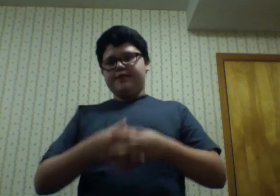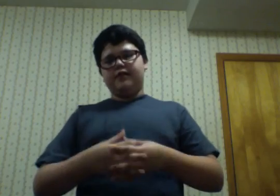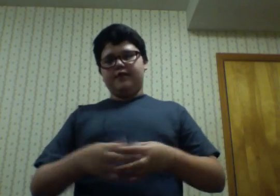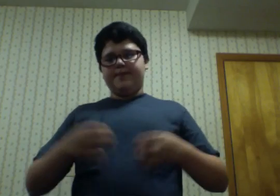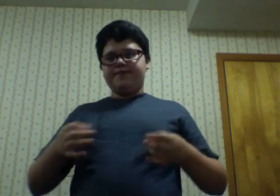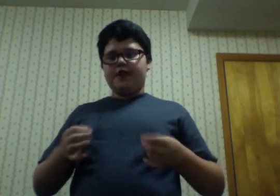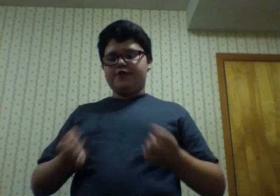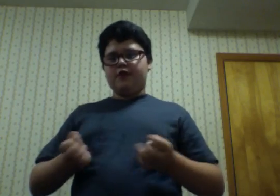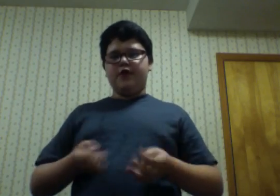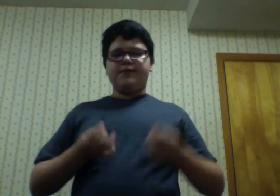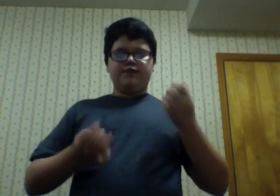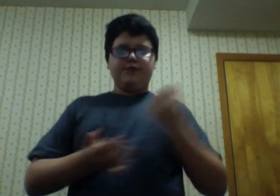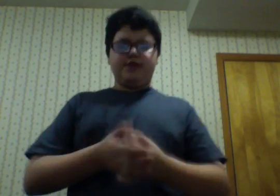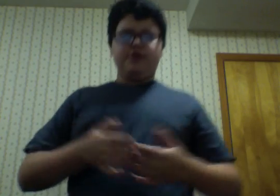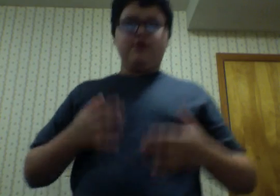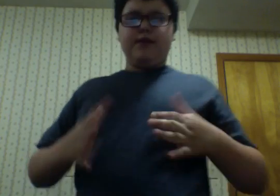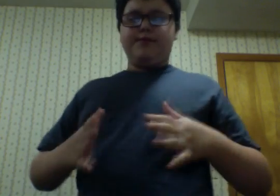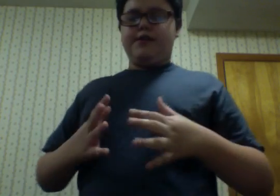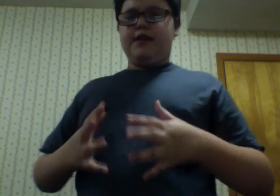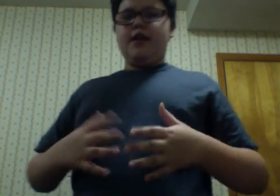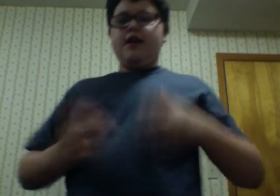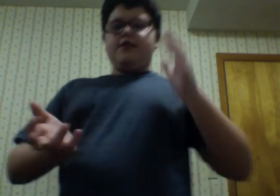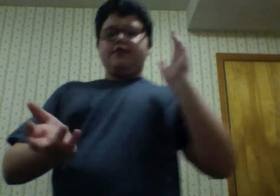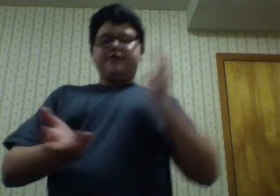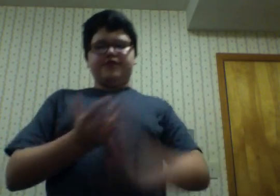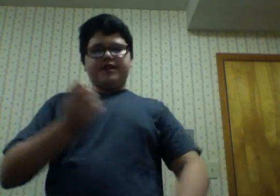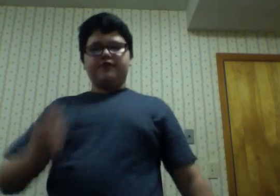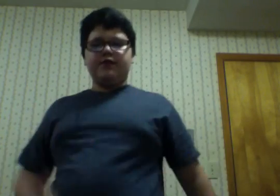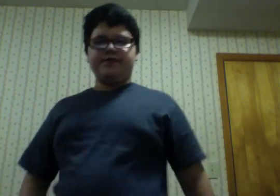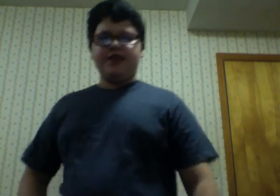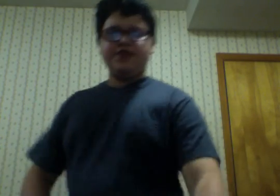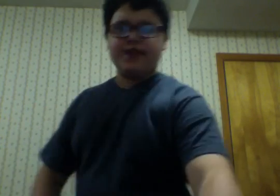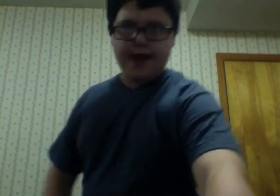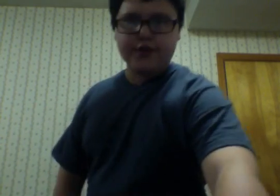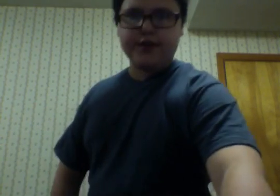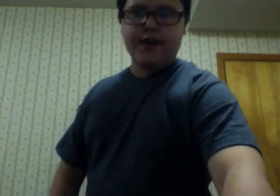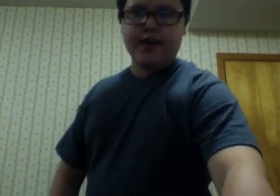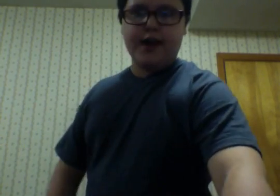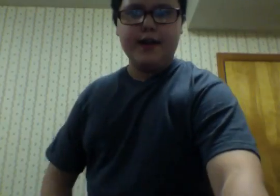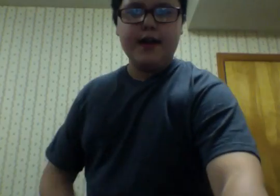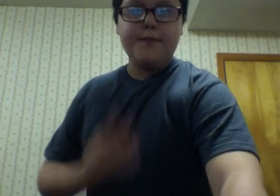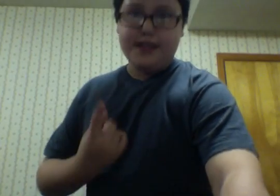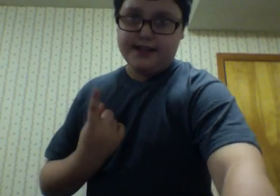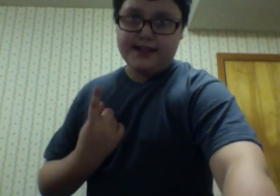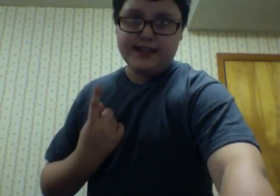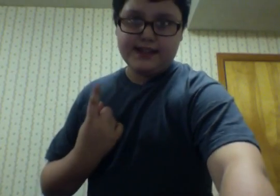song. So I'm just going to do a website. So just check out the website and just have a good time. Peace.